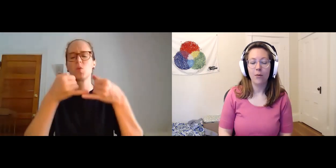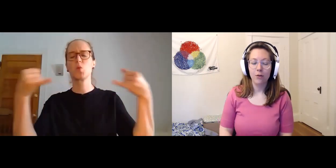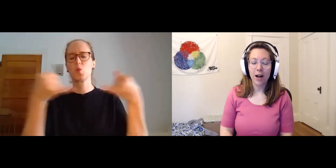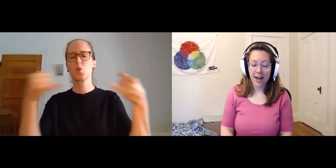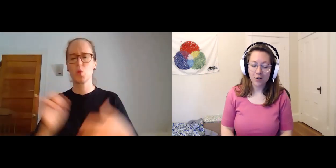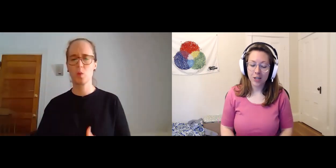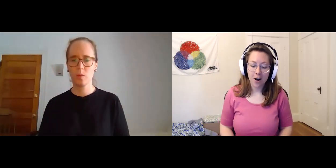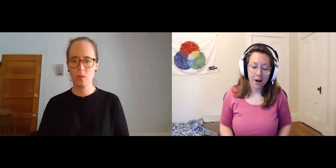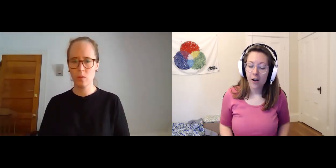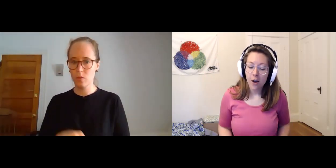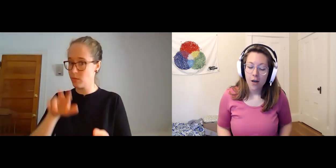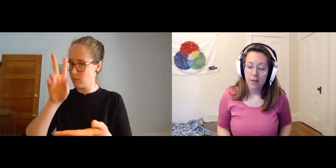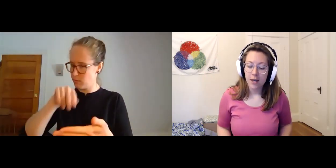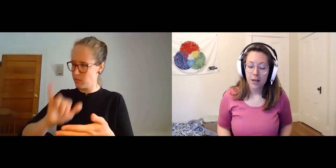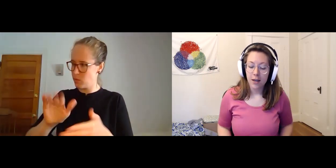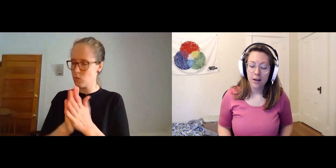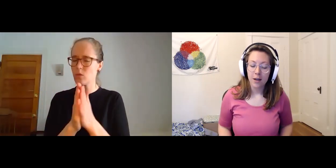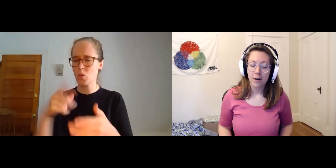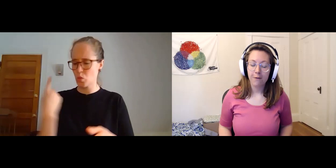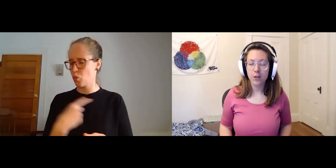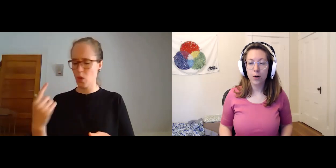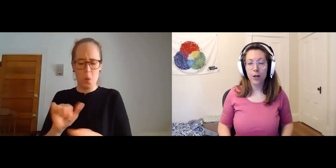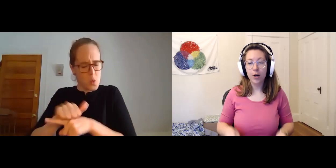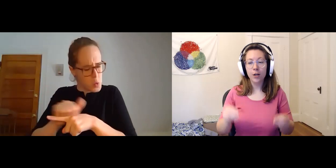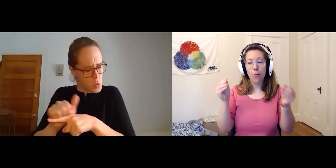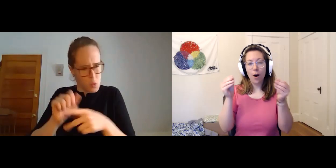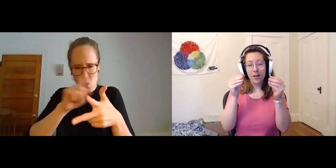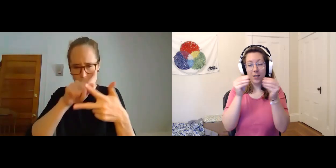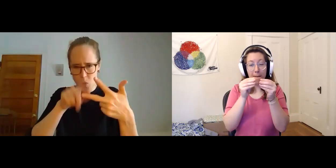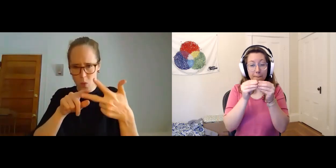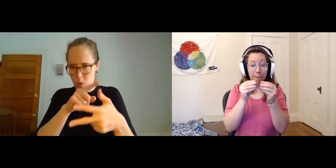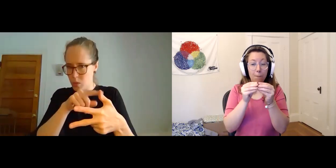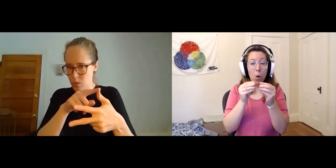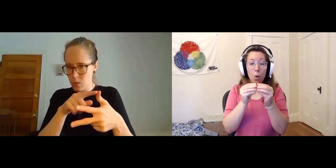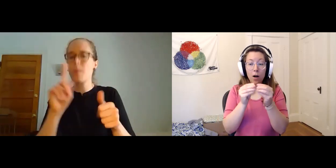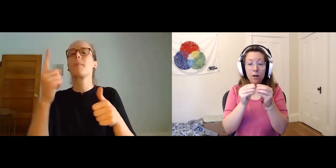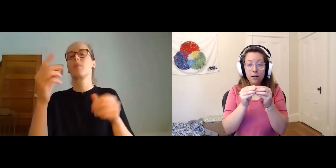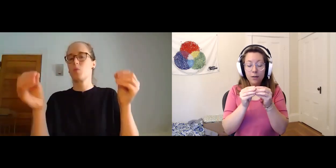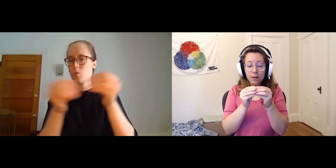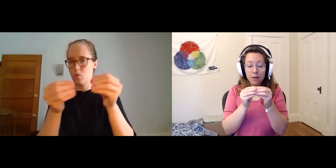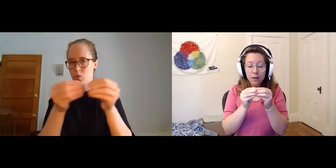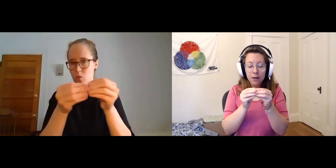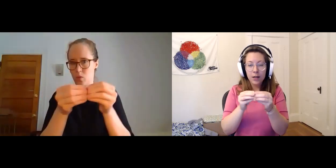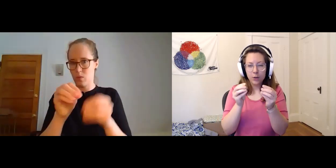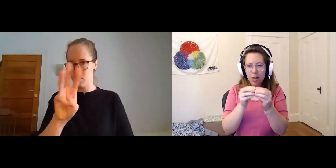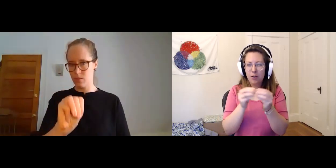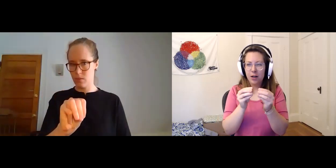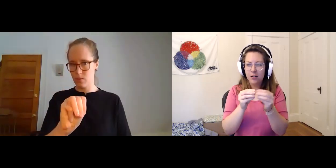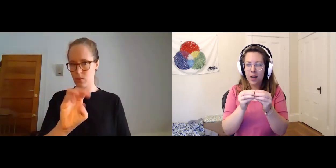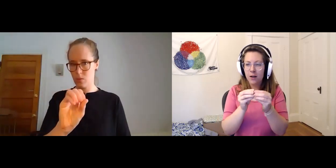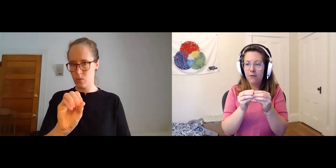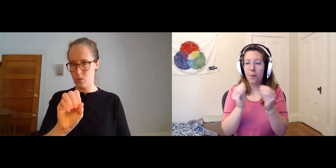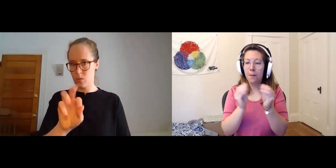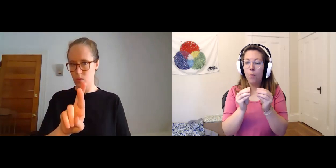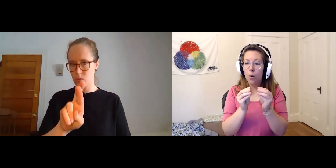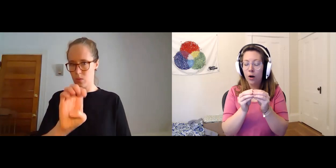And when we read extra yarn, the first word we learned was more. You tap your fingers